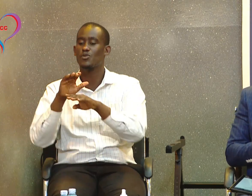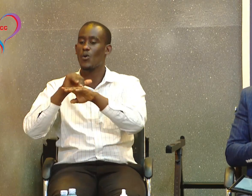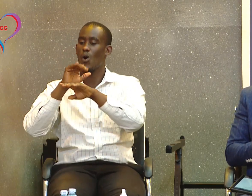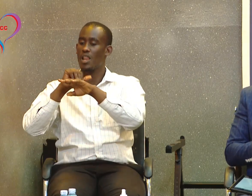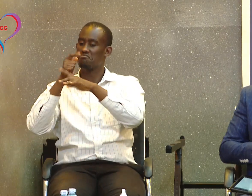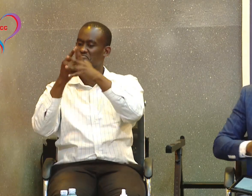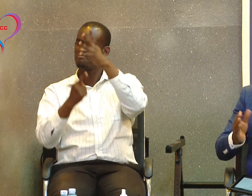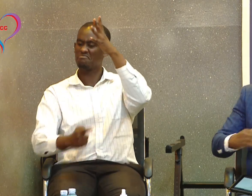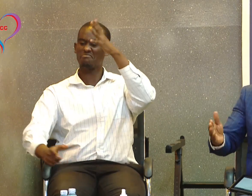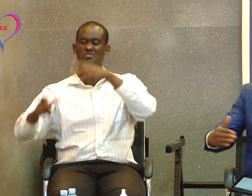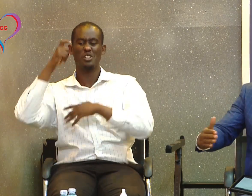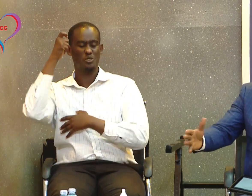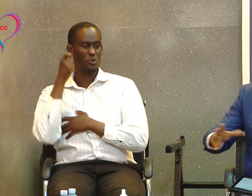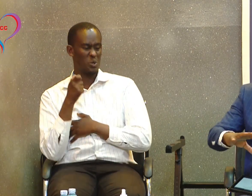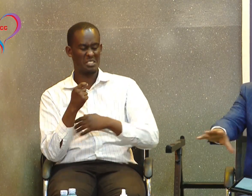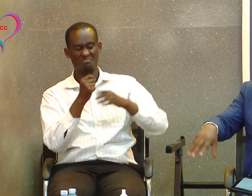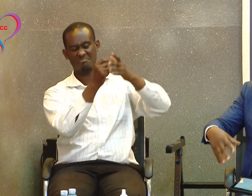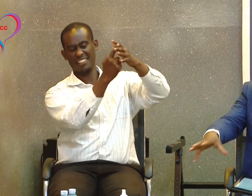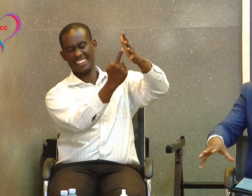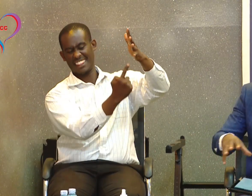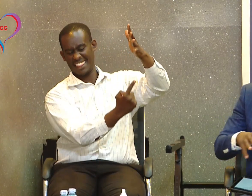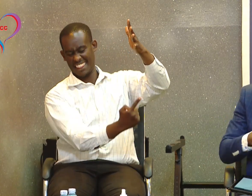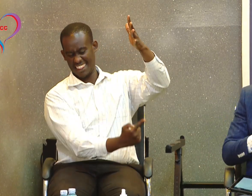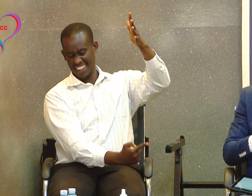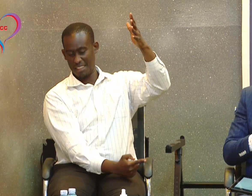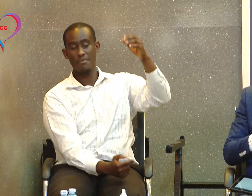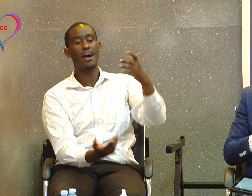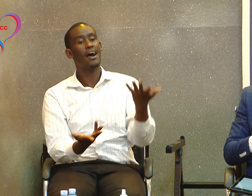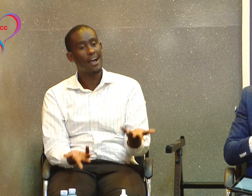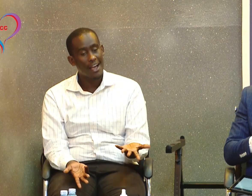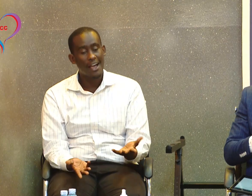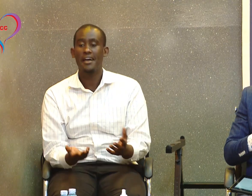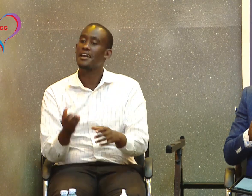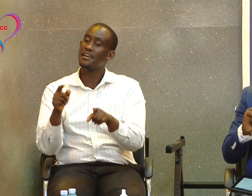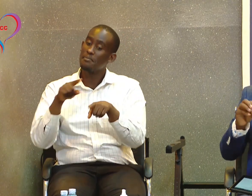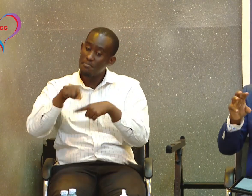But they have been in ministry. They have been doing things for God. Now they are